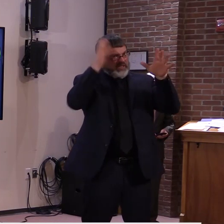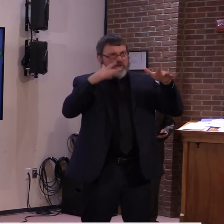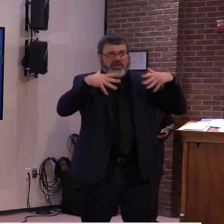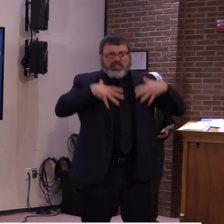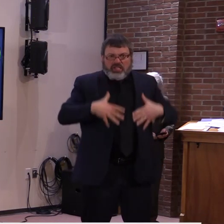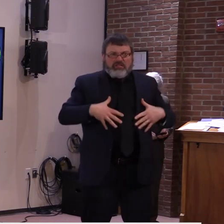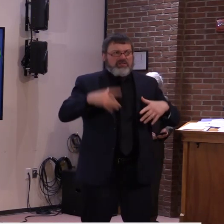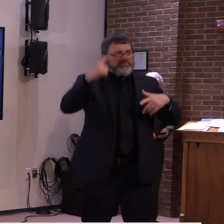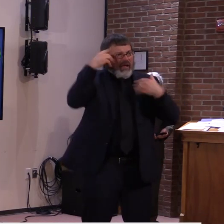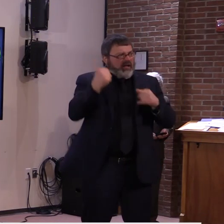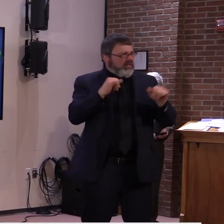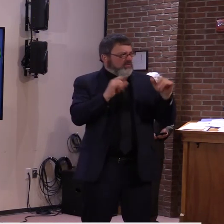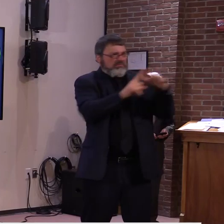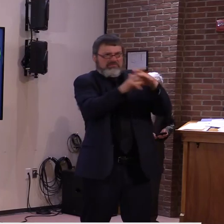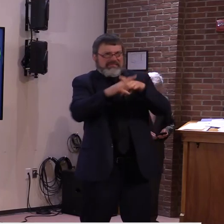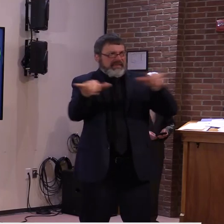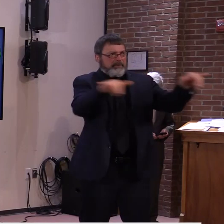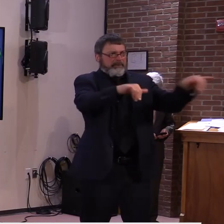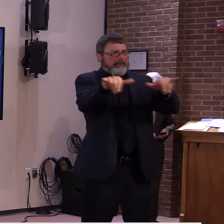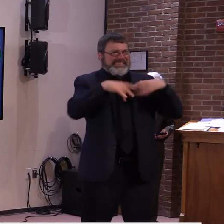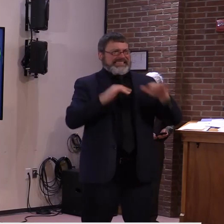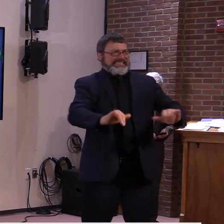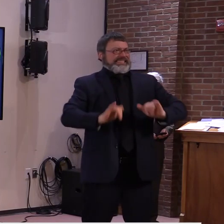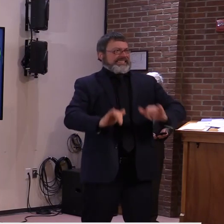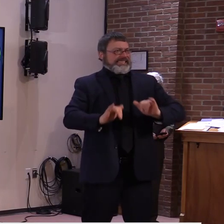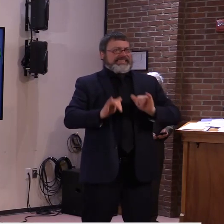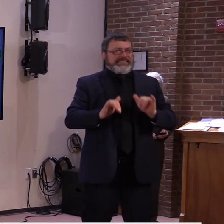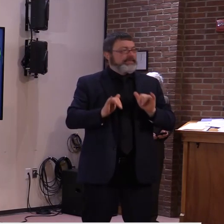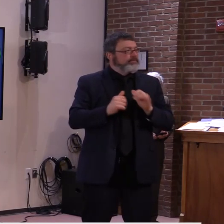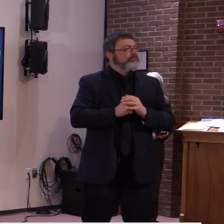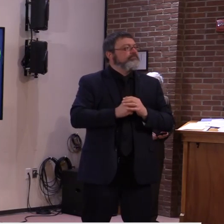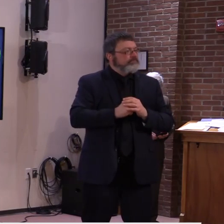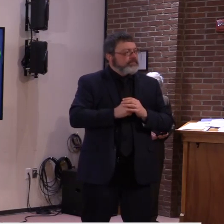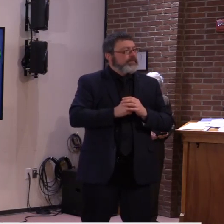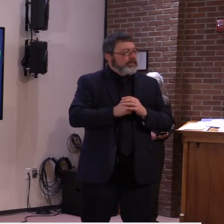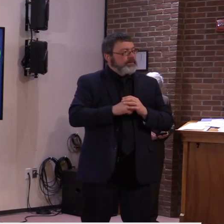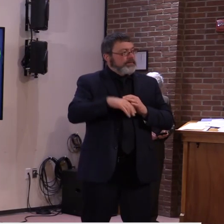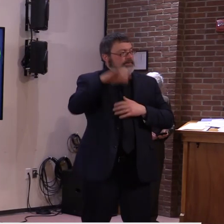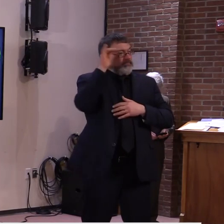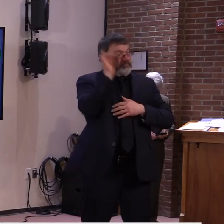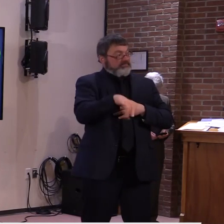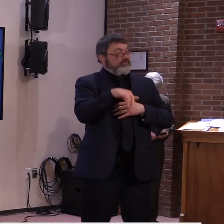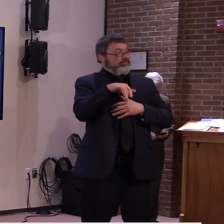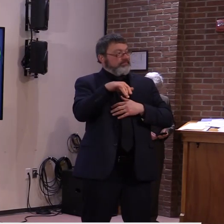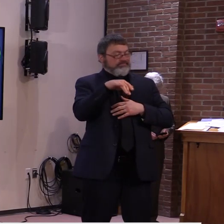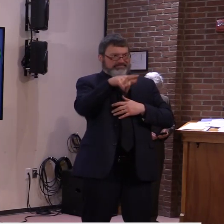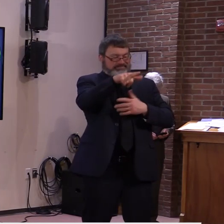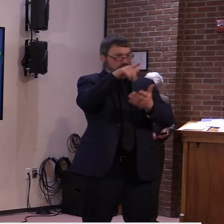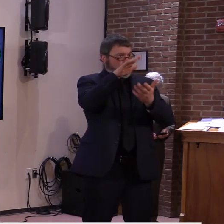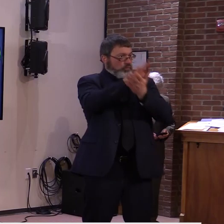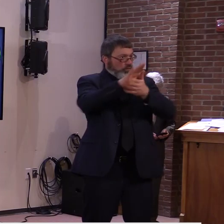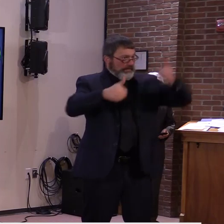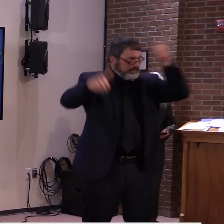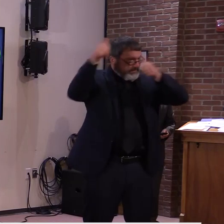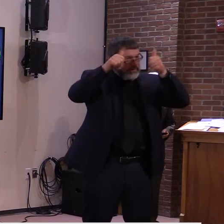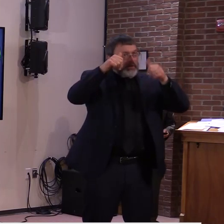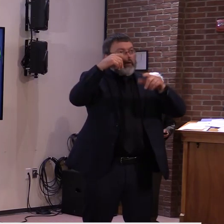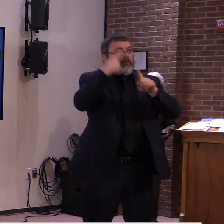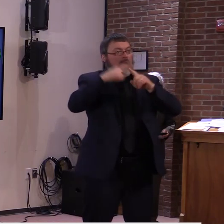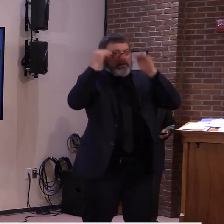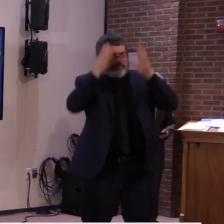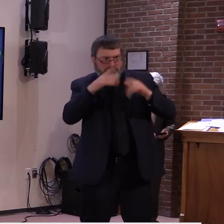adequate planning time for the schools to prepare for the next phase of our response. The next phase of our response will be more complex